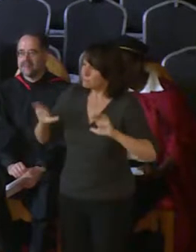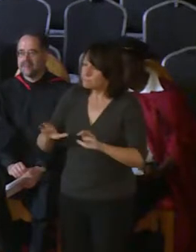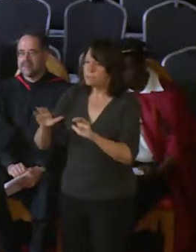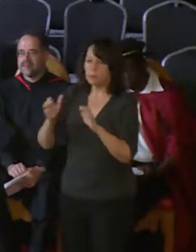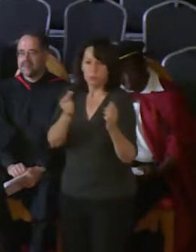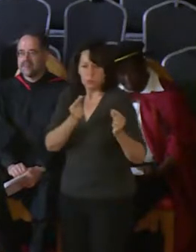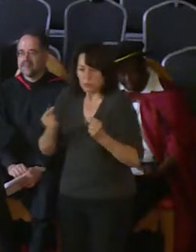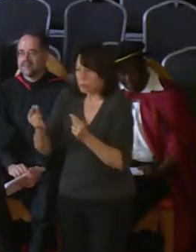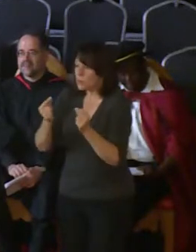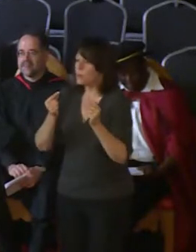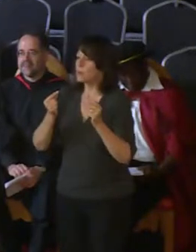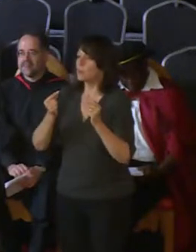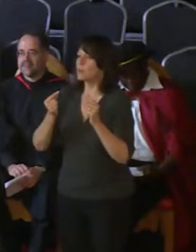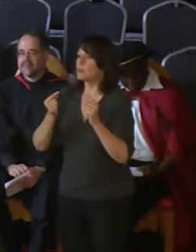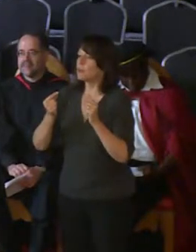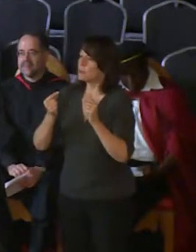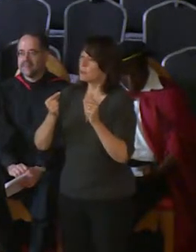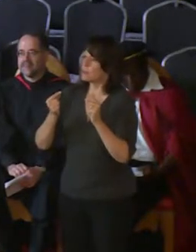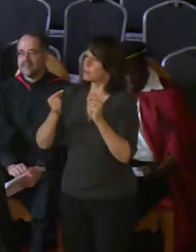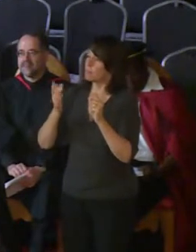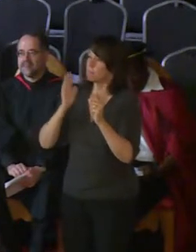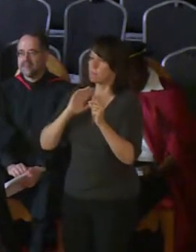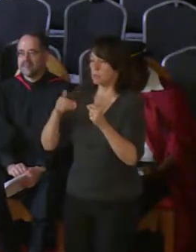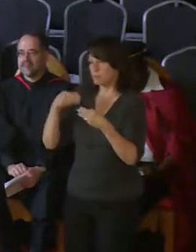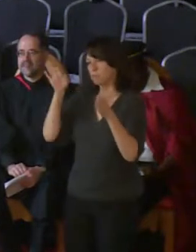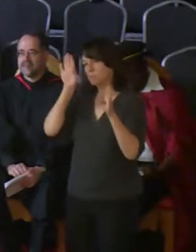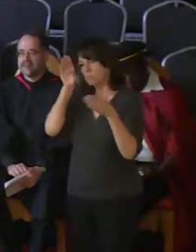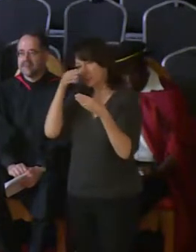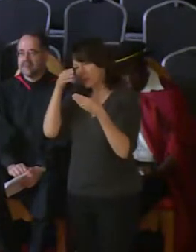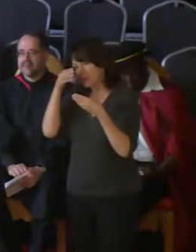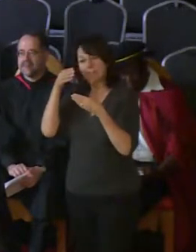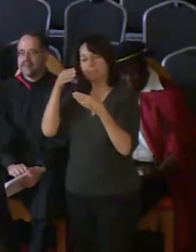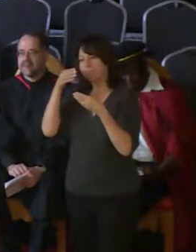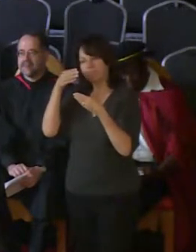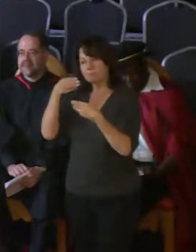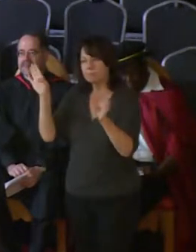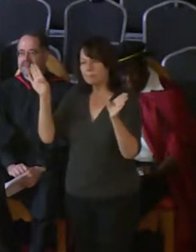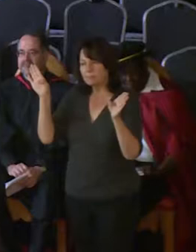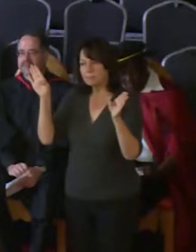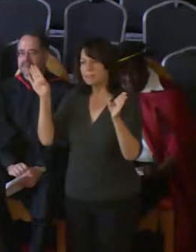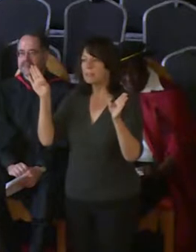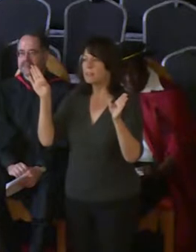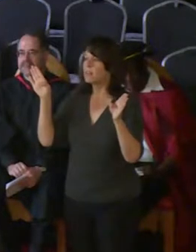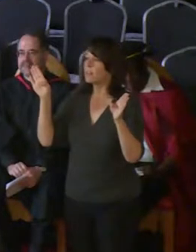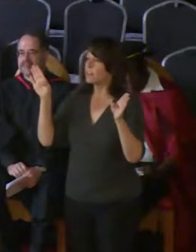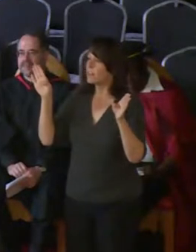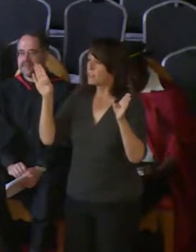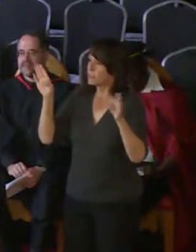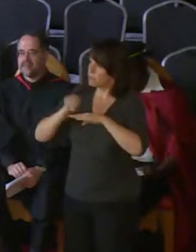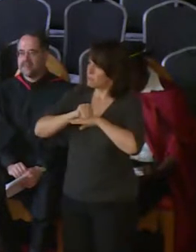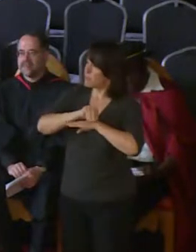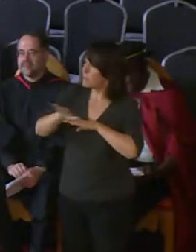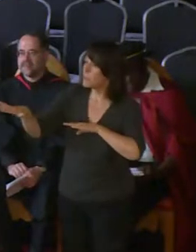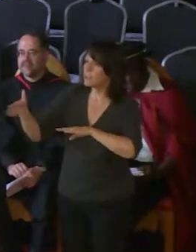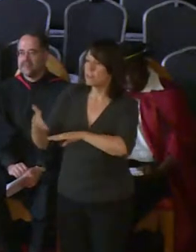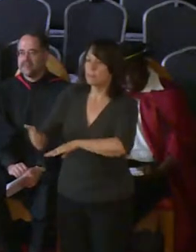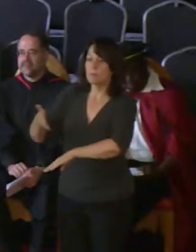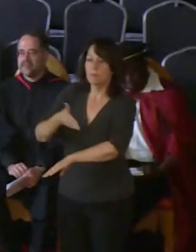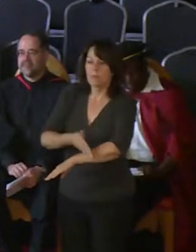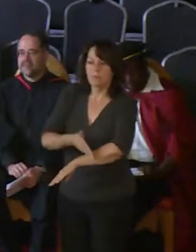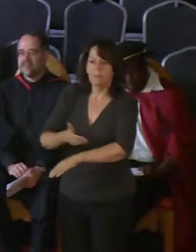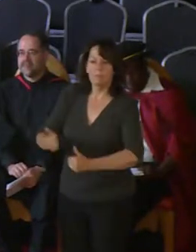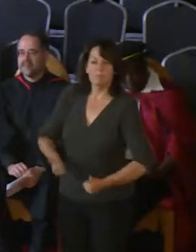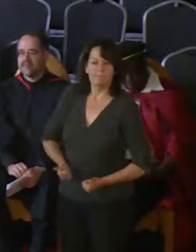productive, to turn preconceived notions on their head, to make a difference,